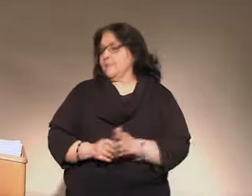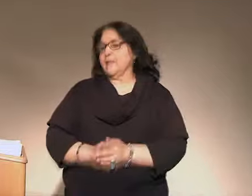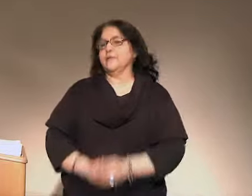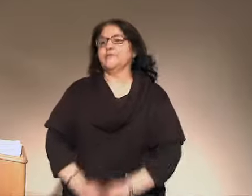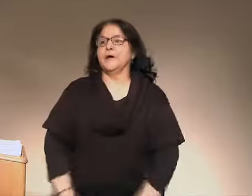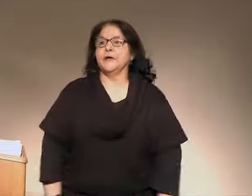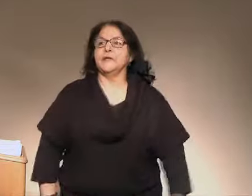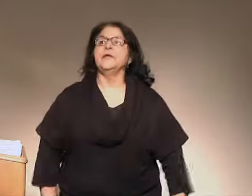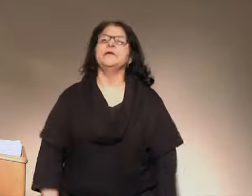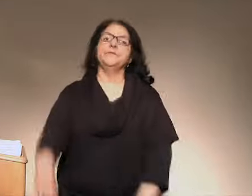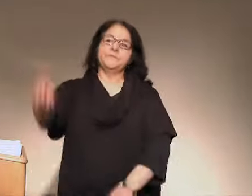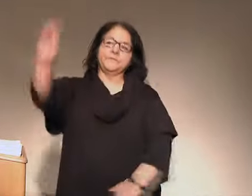If I